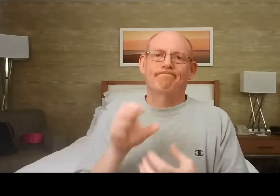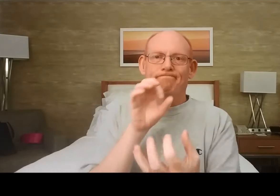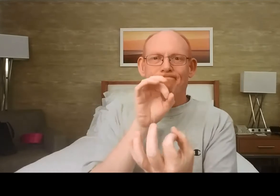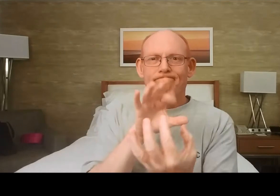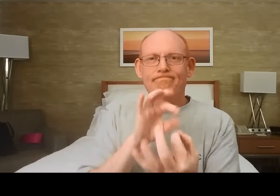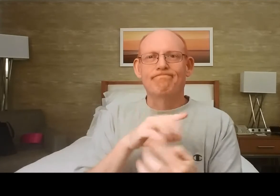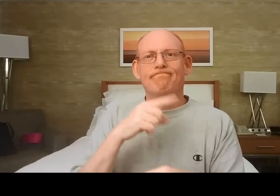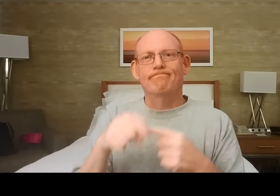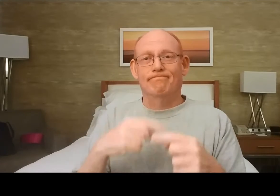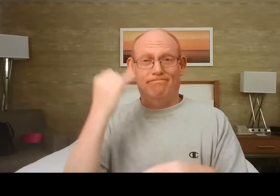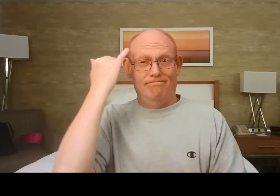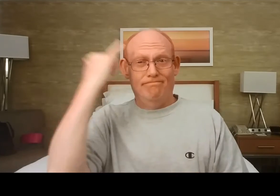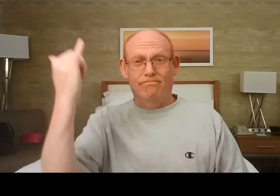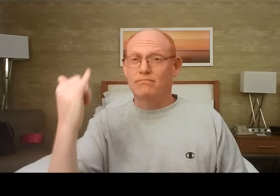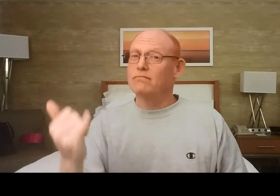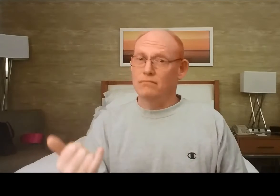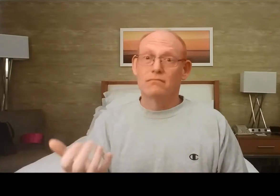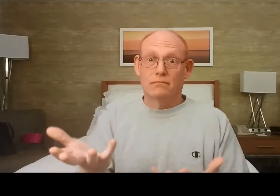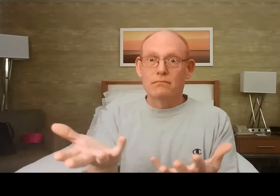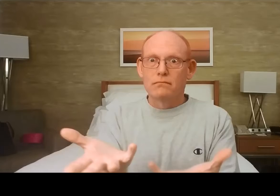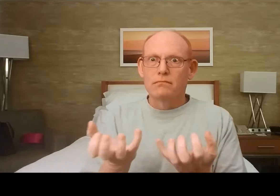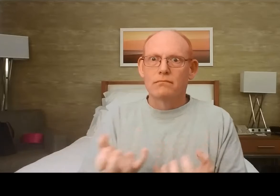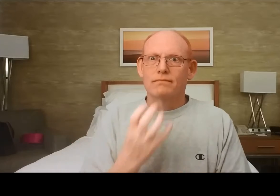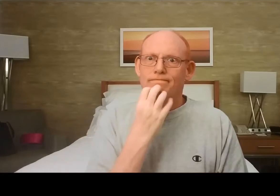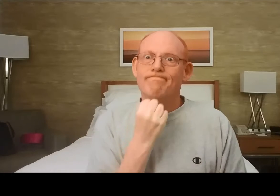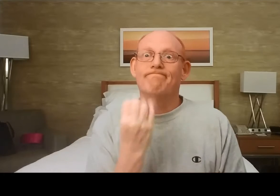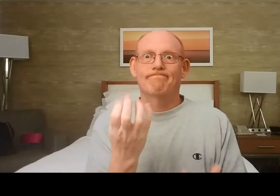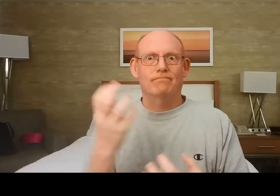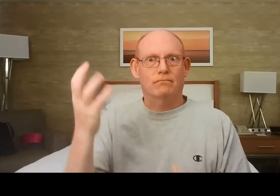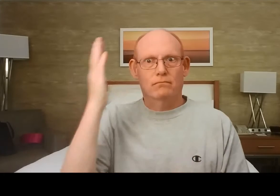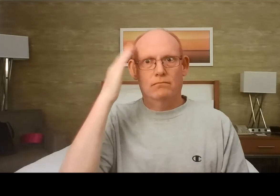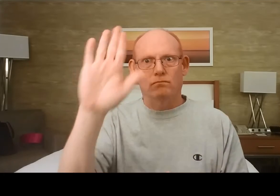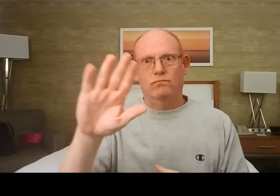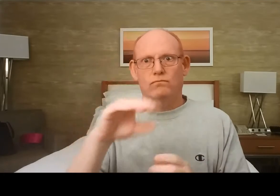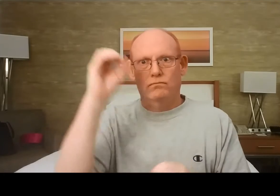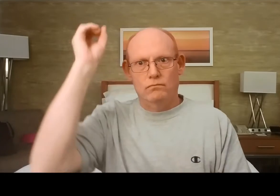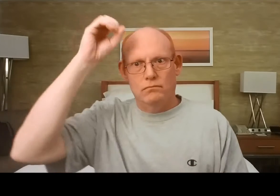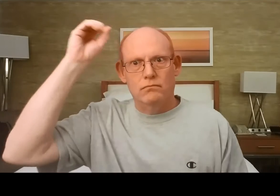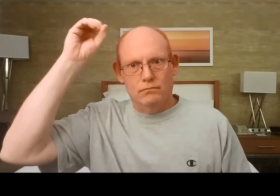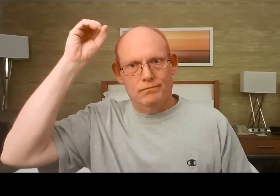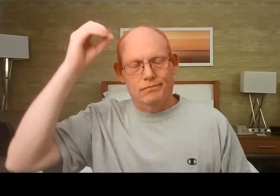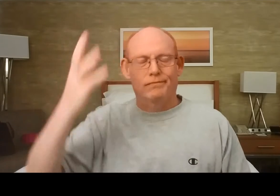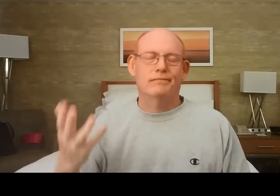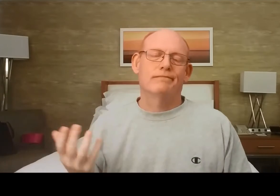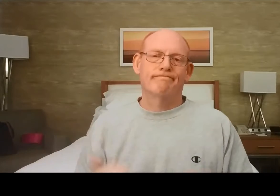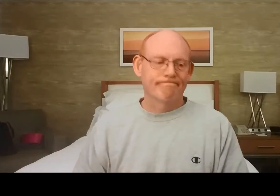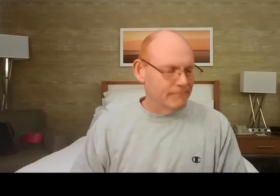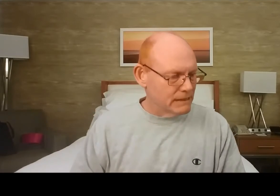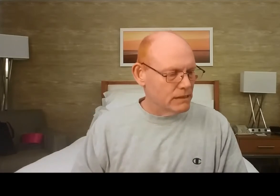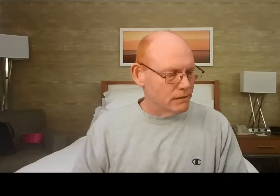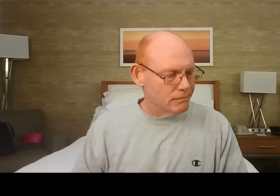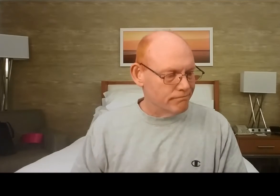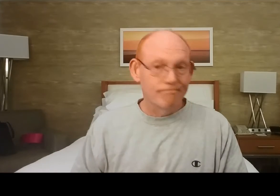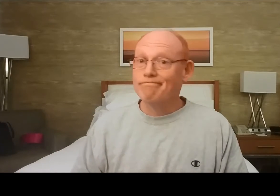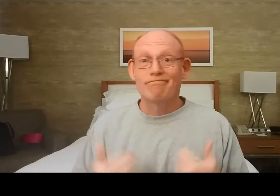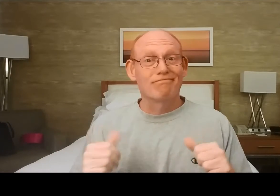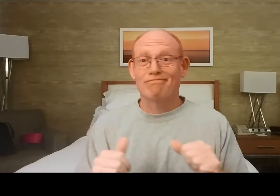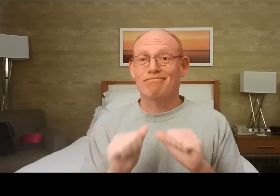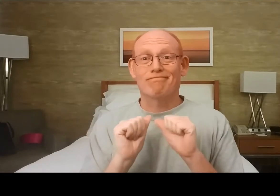I really want your feedback about my ideas. So from not just to the election in November. Keep